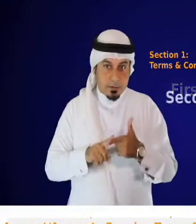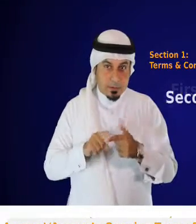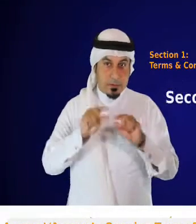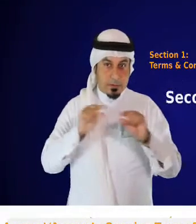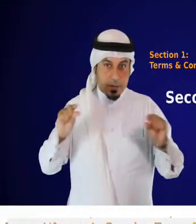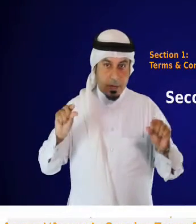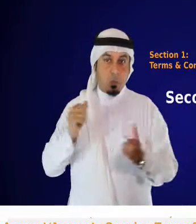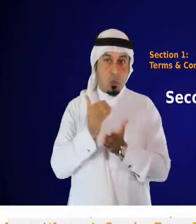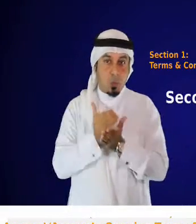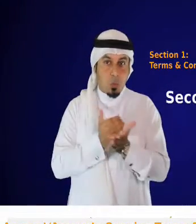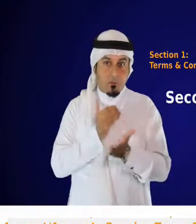Second, saving account.